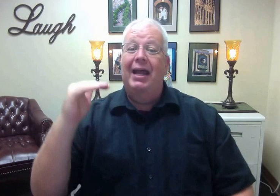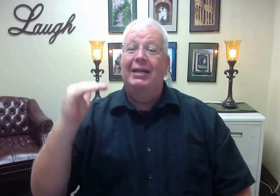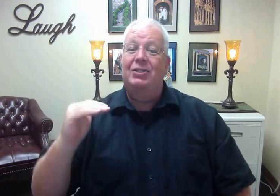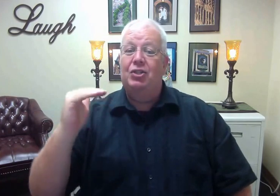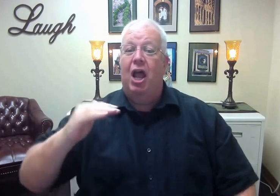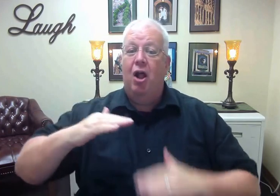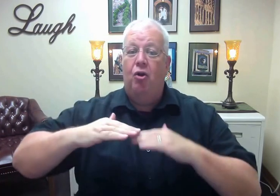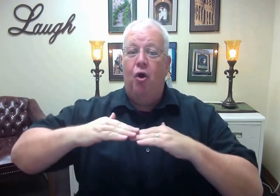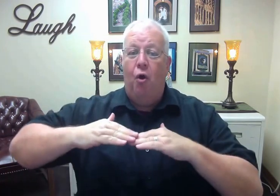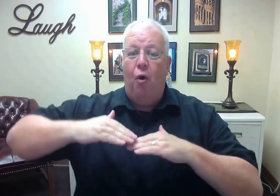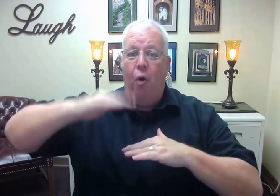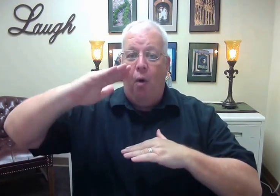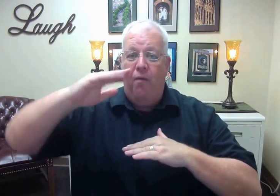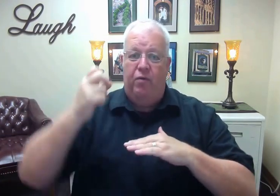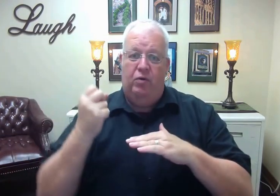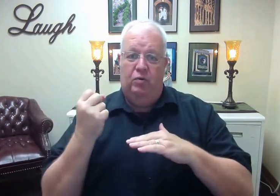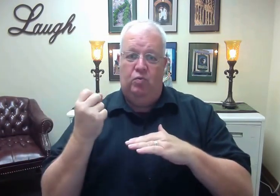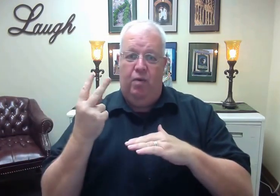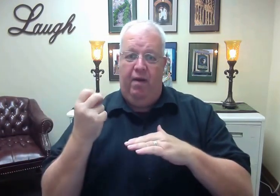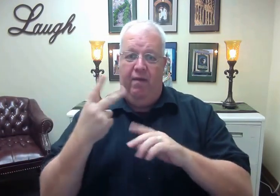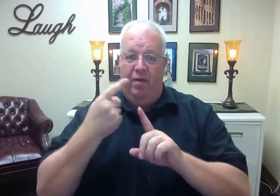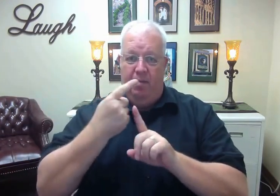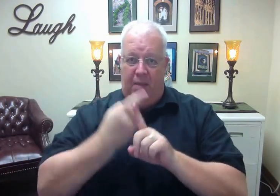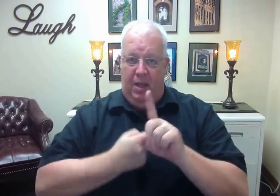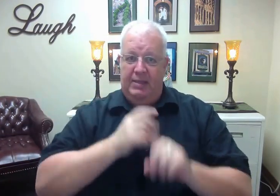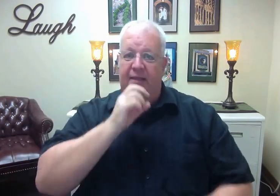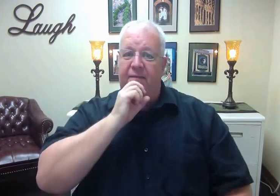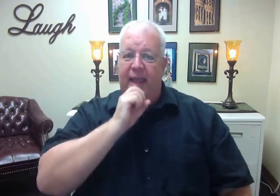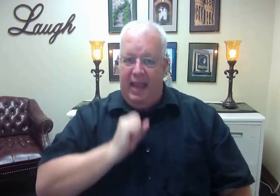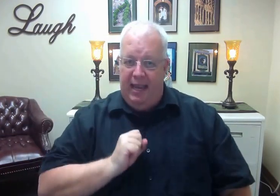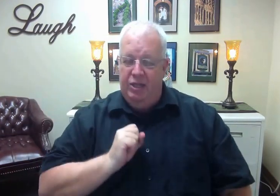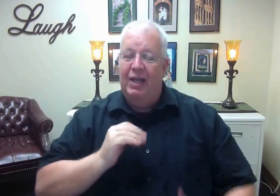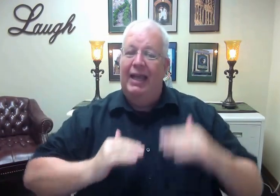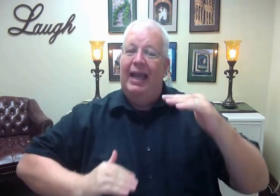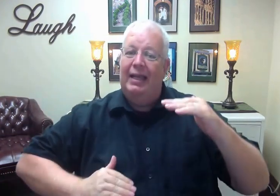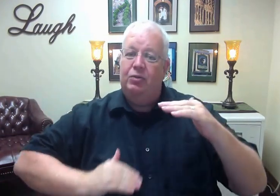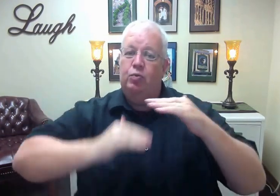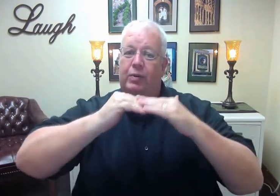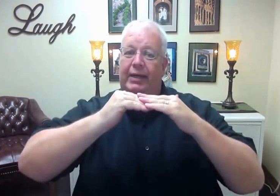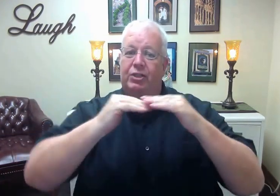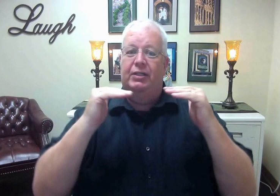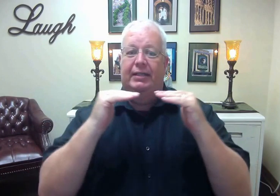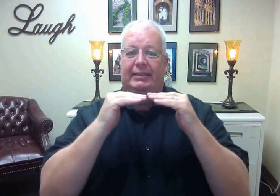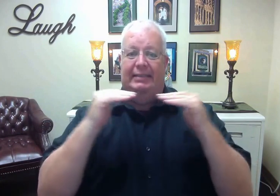But a child over 12 months of age has reached a stage